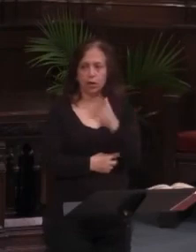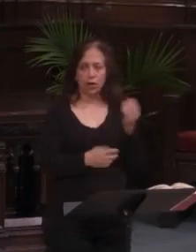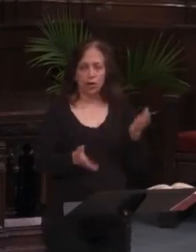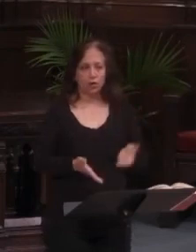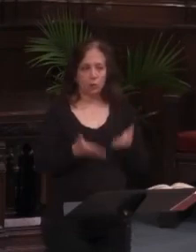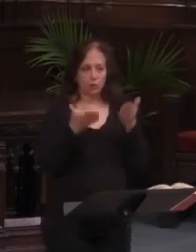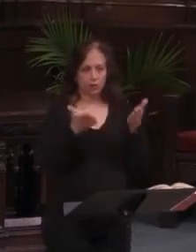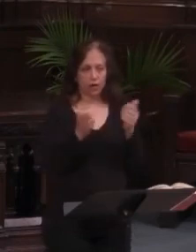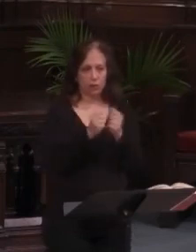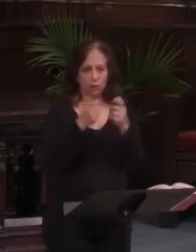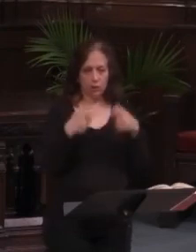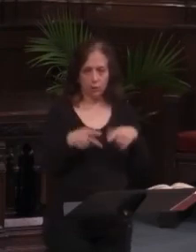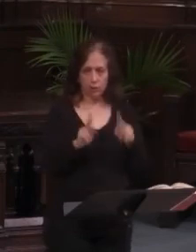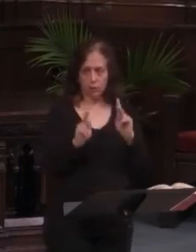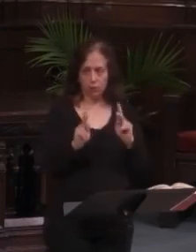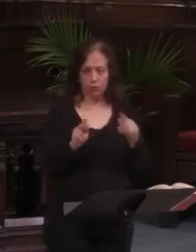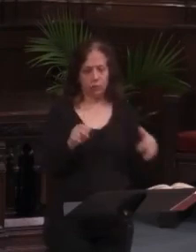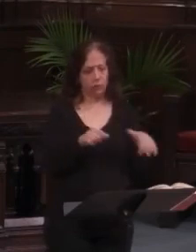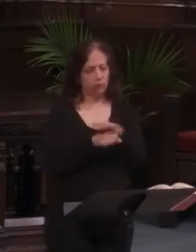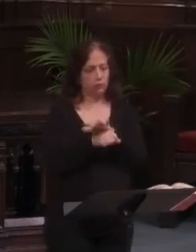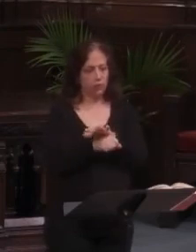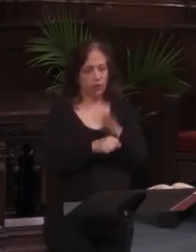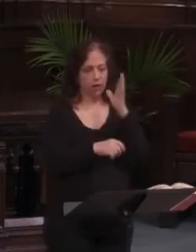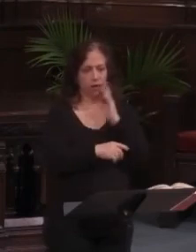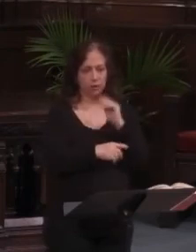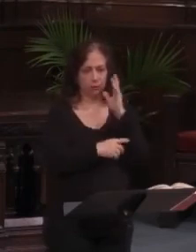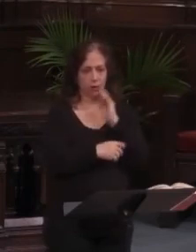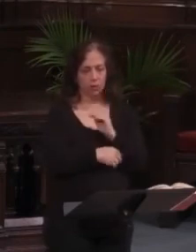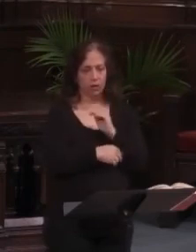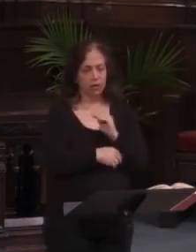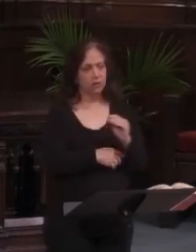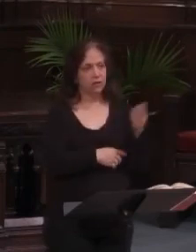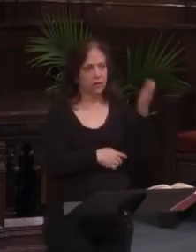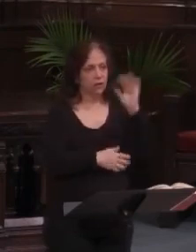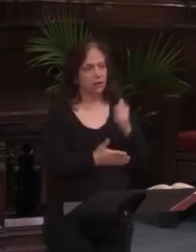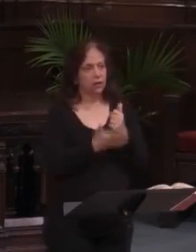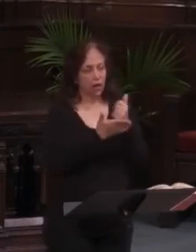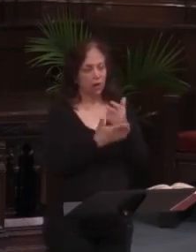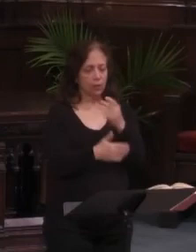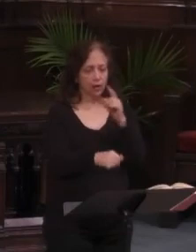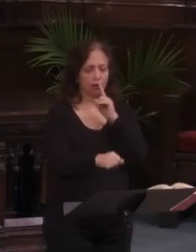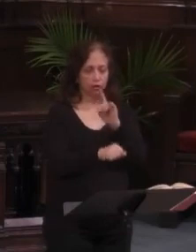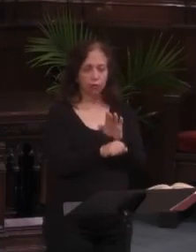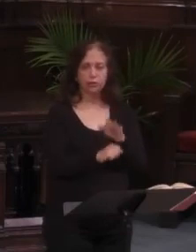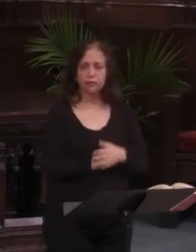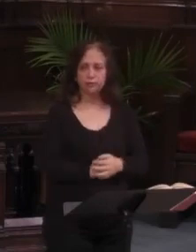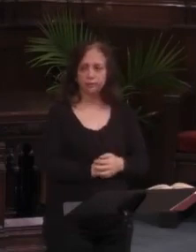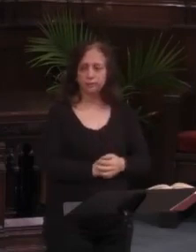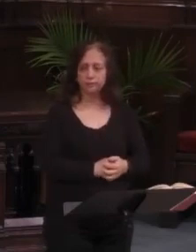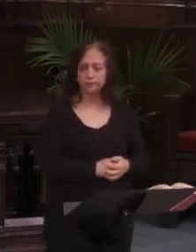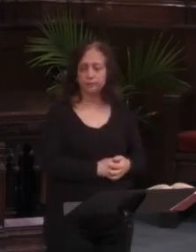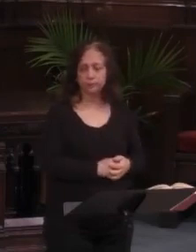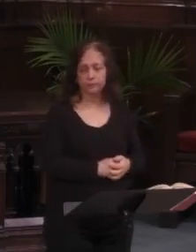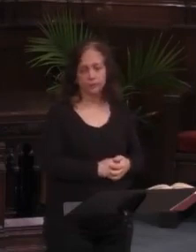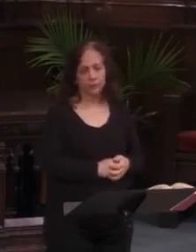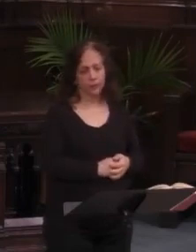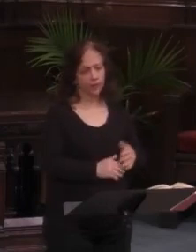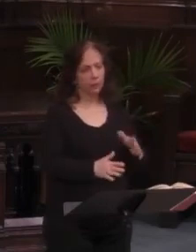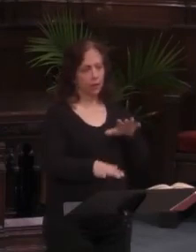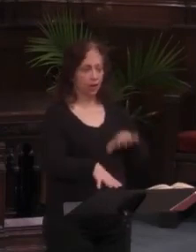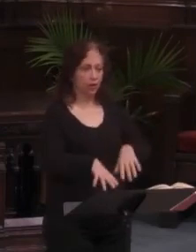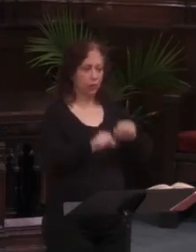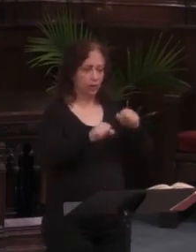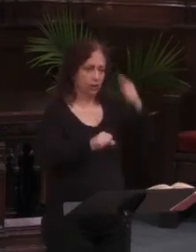provide us with the opportunity to more fully experience God's help and assurance. By embracing an